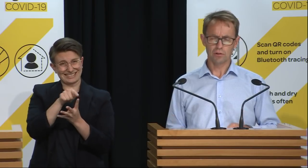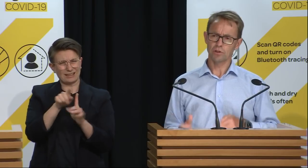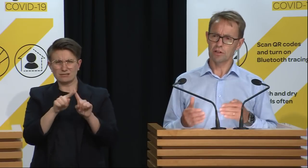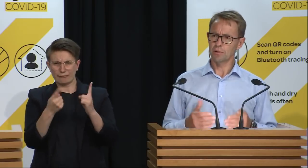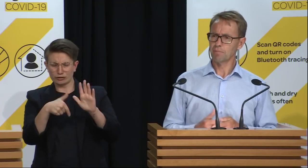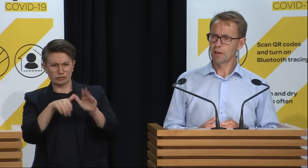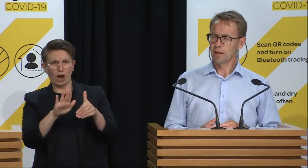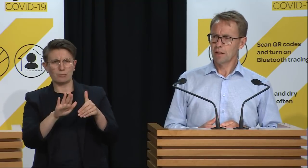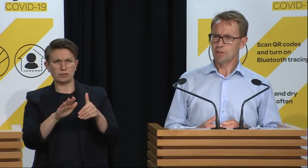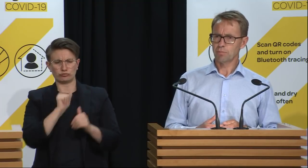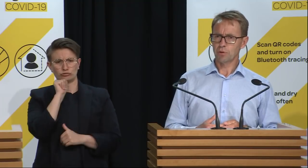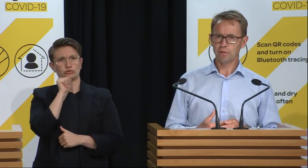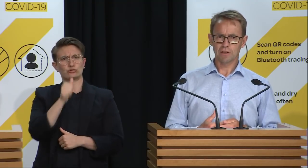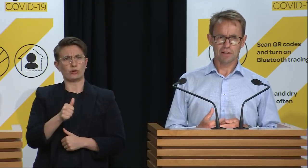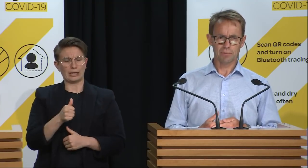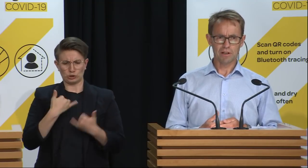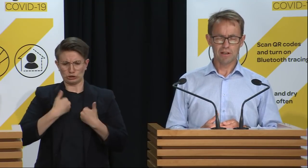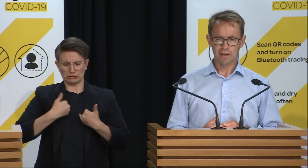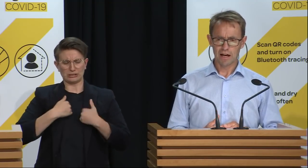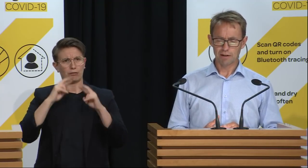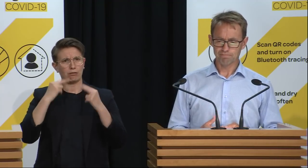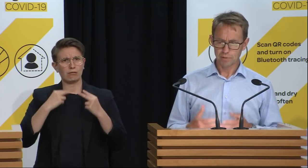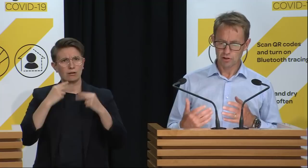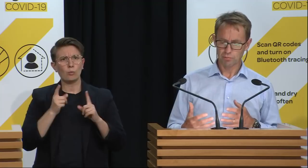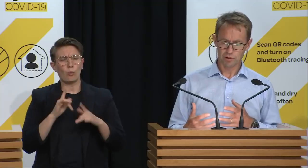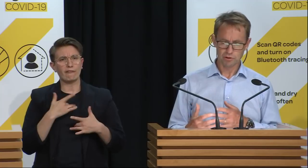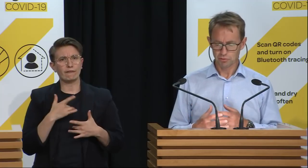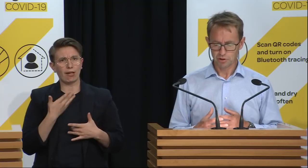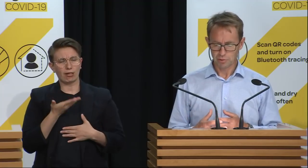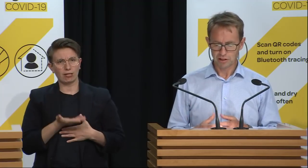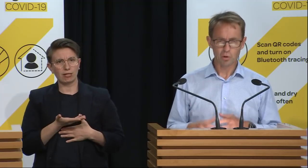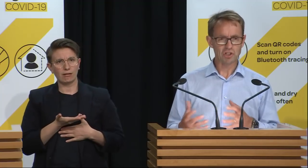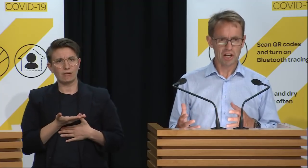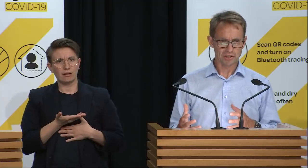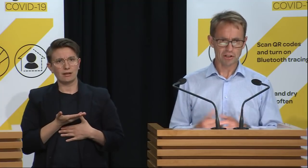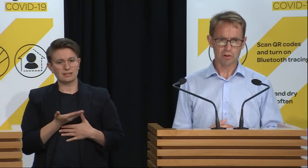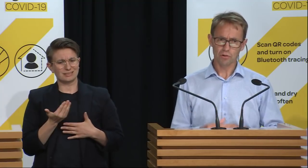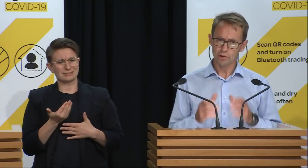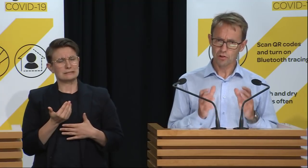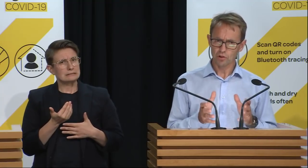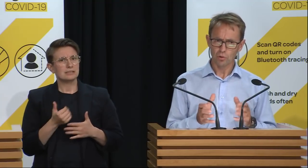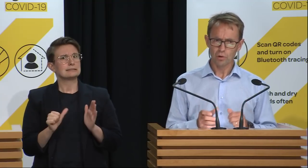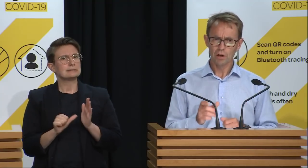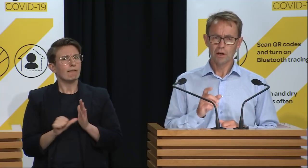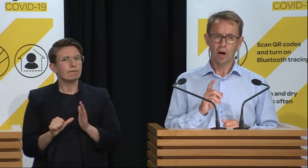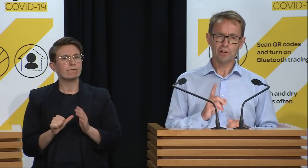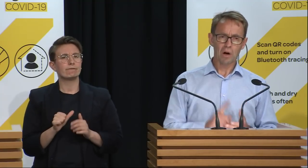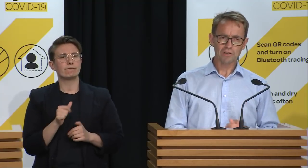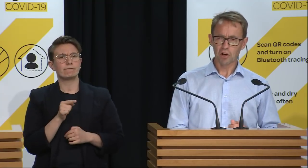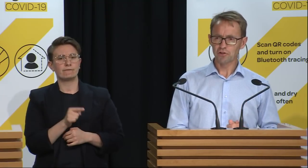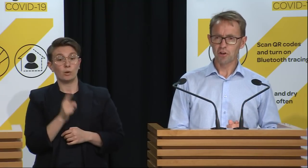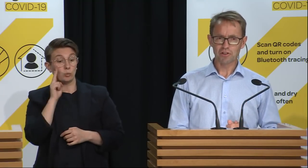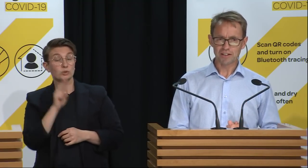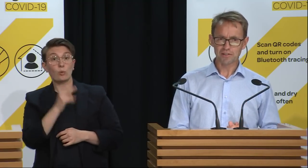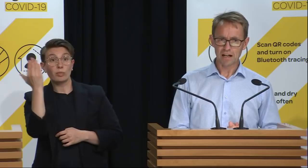symptoms, and also it's proving to be to be quite challenging. We saw in the school only